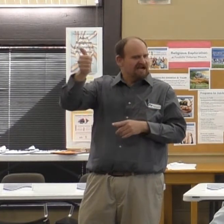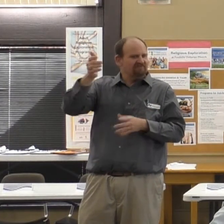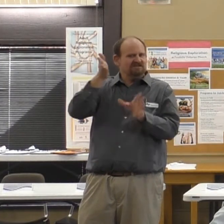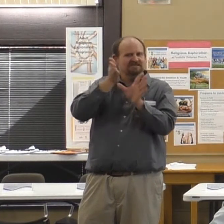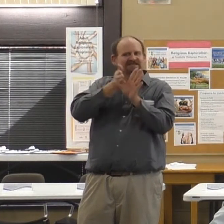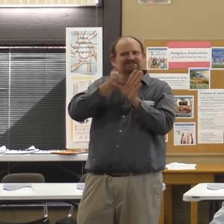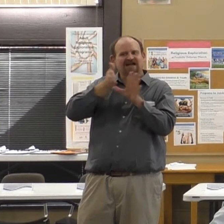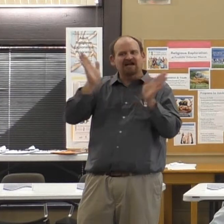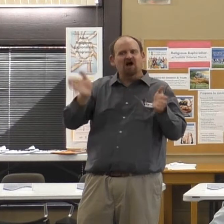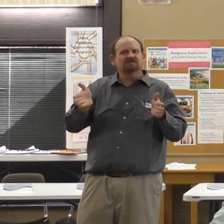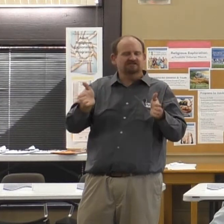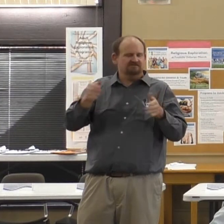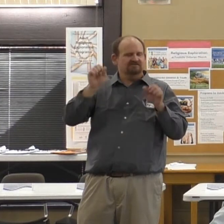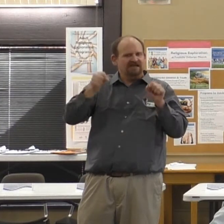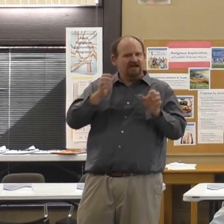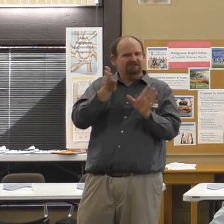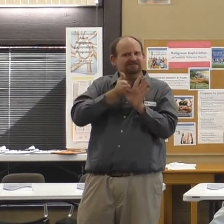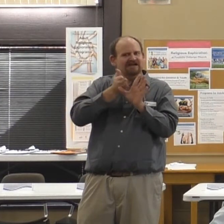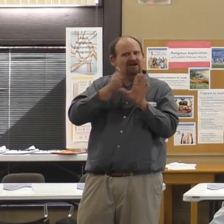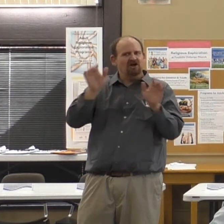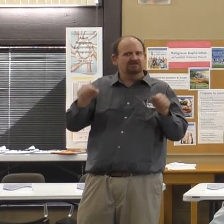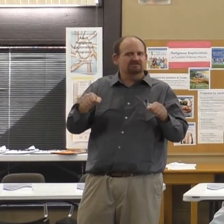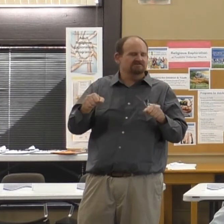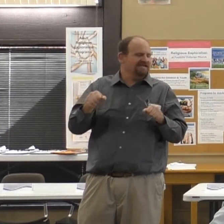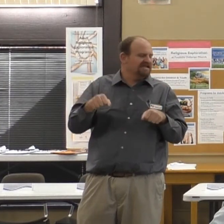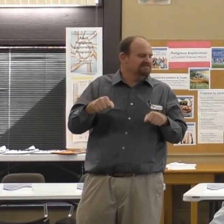There's another deaf person who's a psychologist.